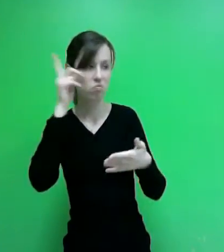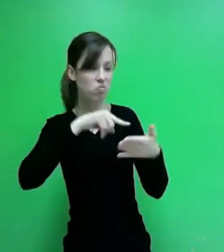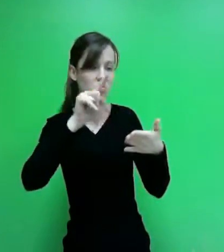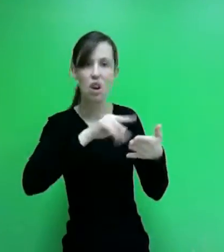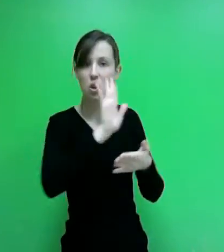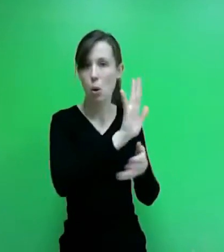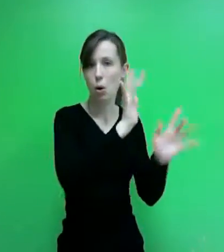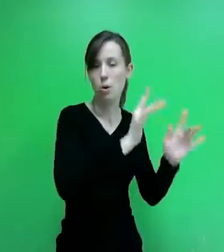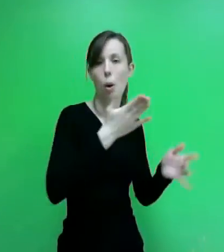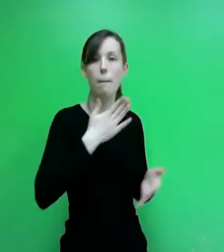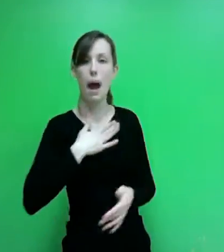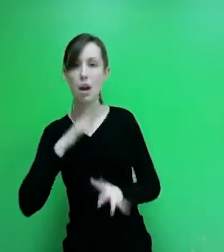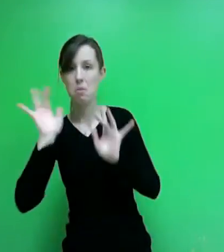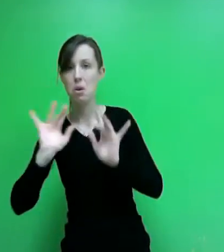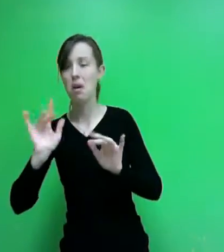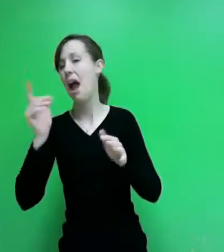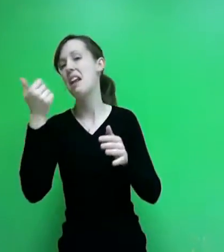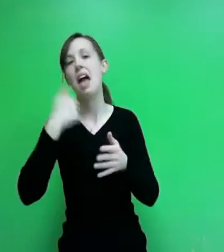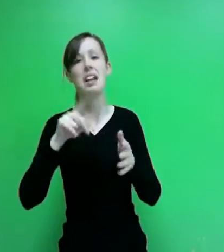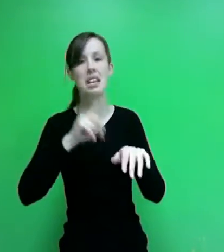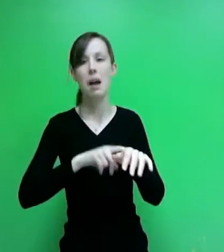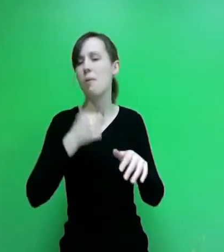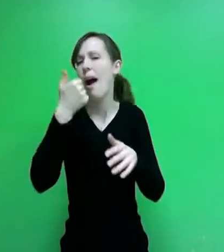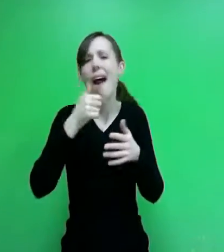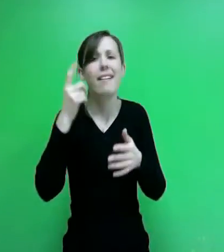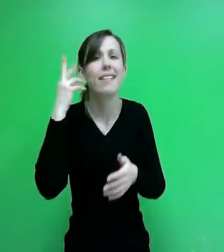matter, at any time for anything. They don't have to have a reason